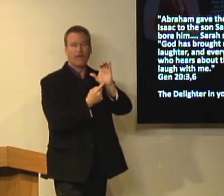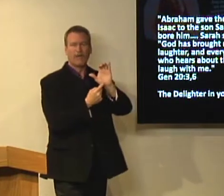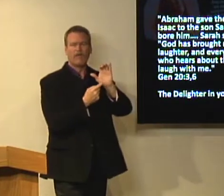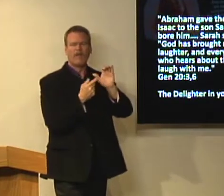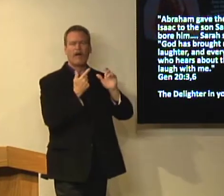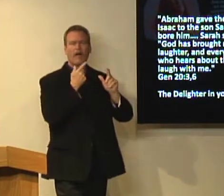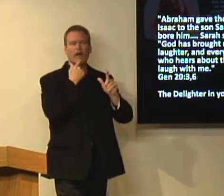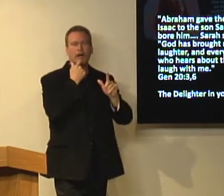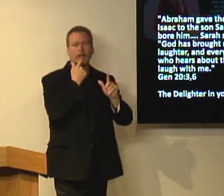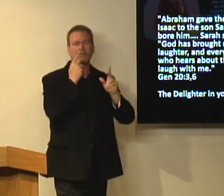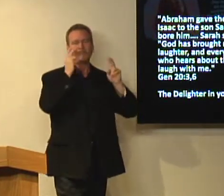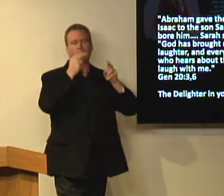she named him Isaac